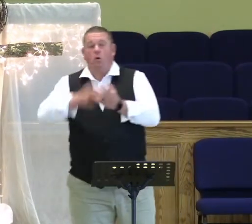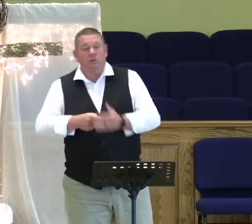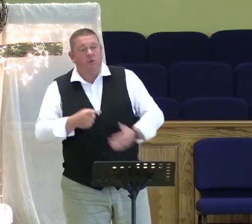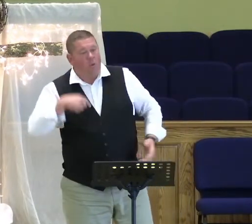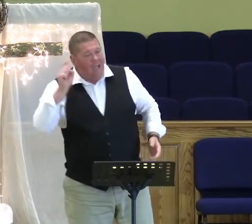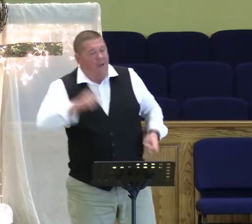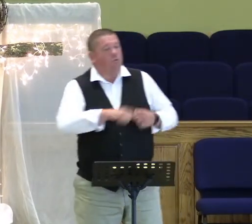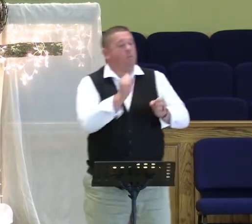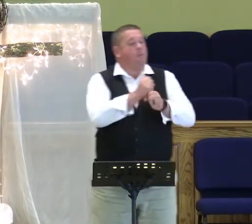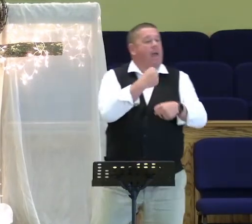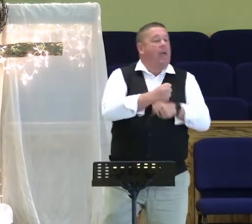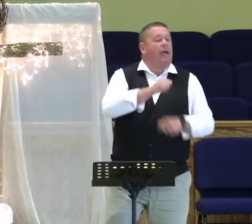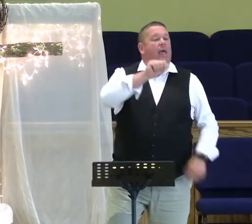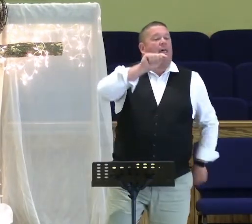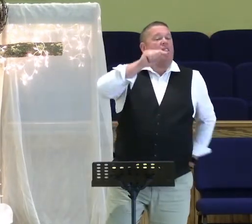So number two, we need to notice